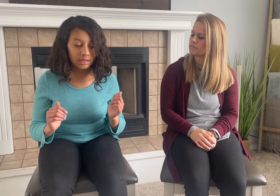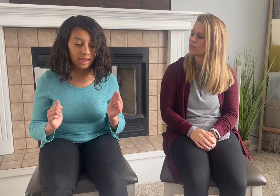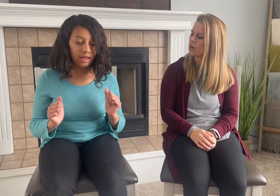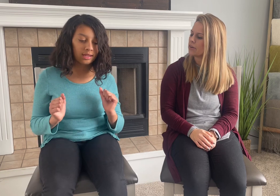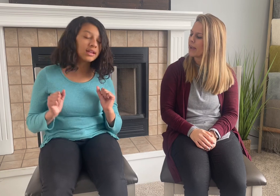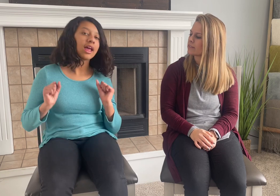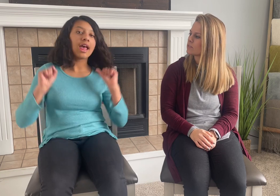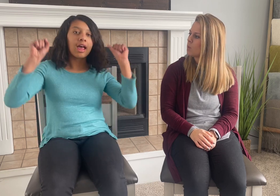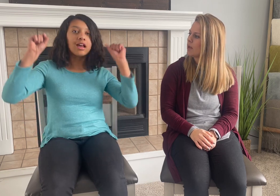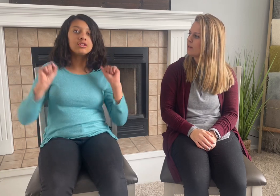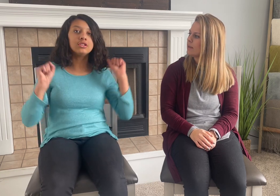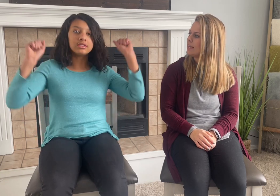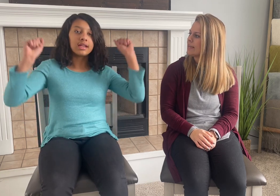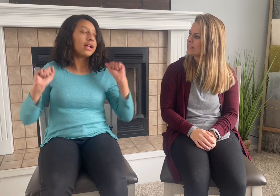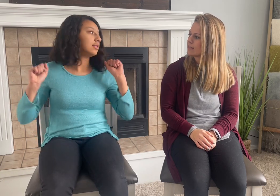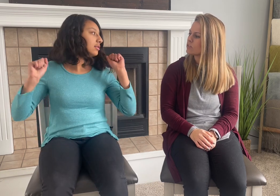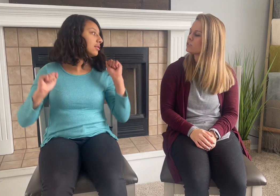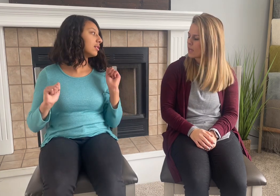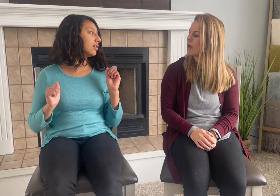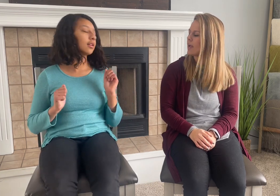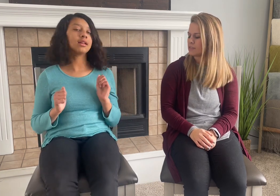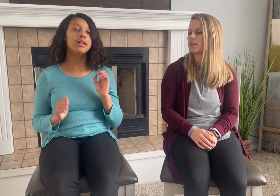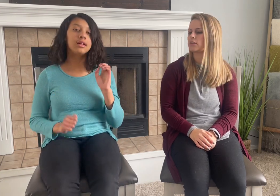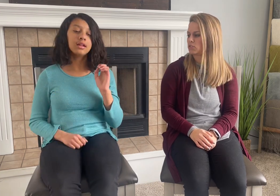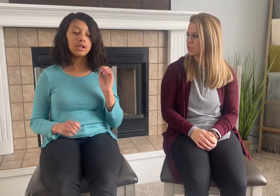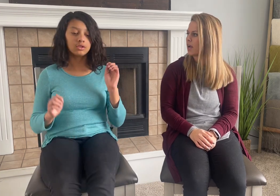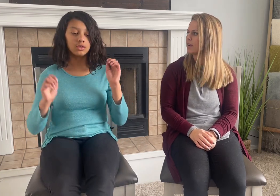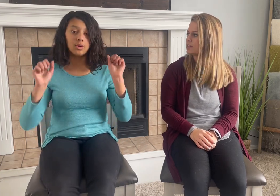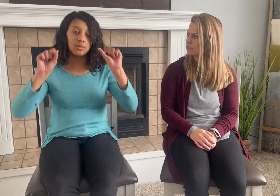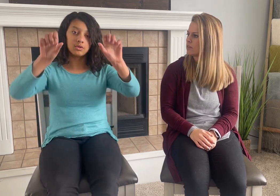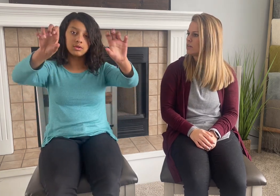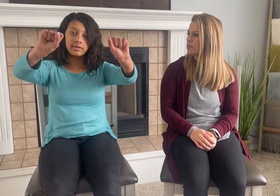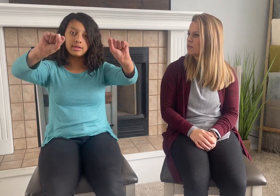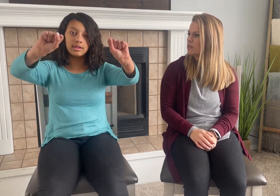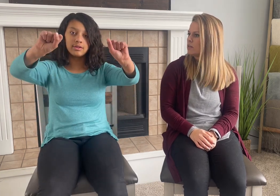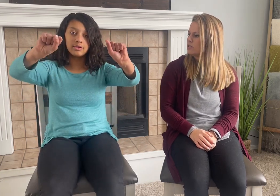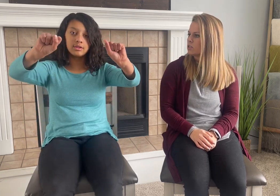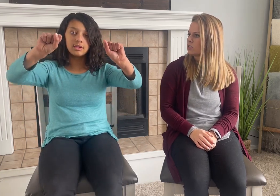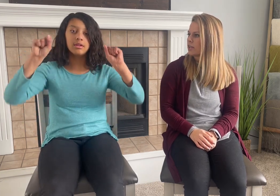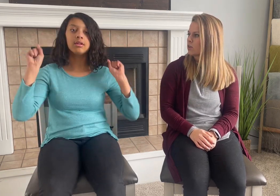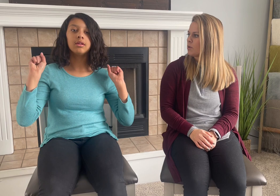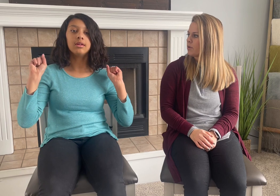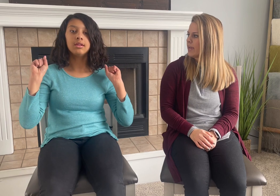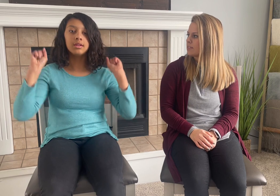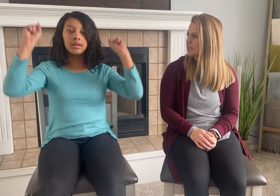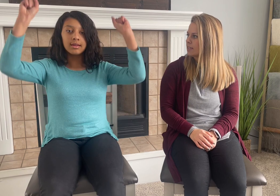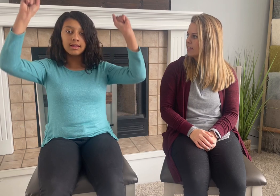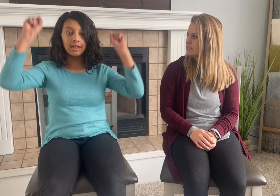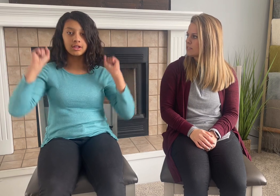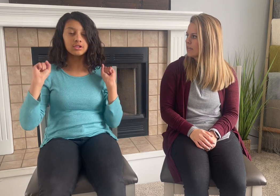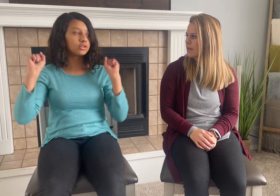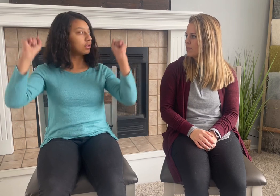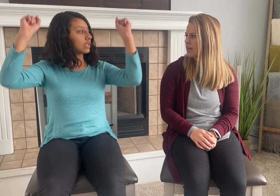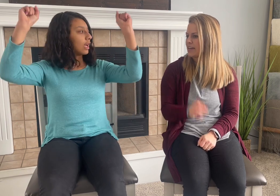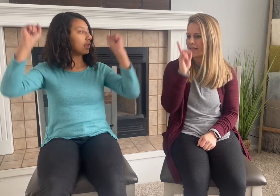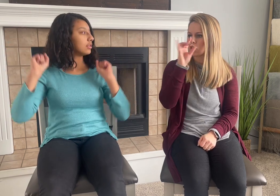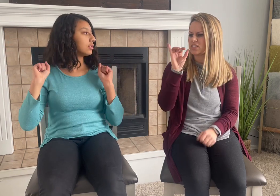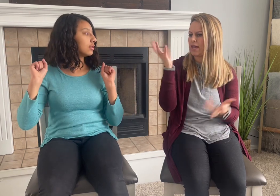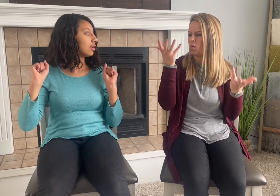Our next one is exercise. Exercise. So you're going to grip your hands like this and then it looks like